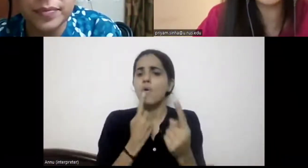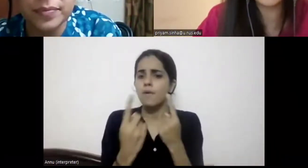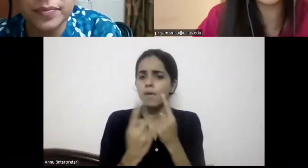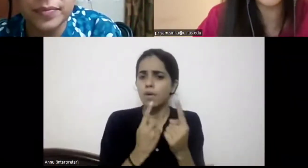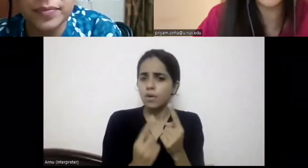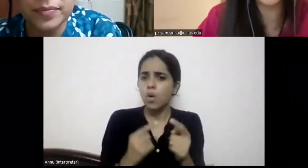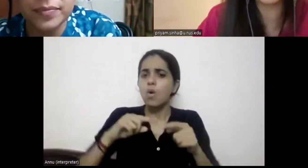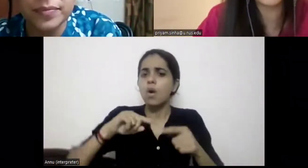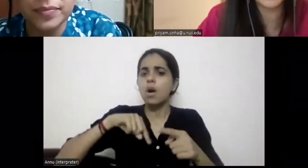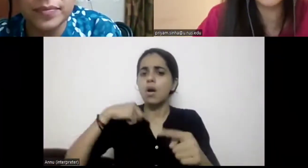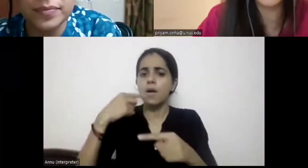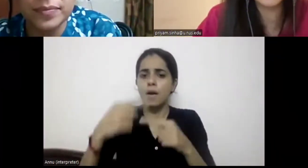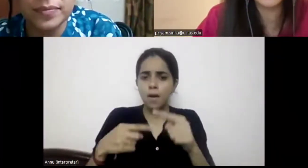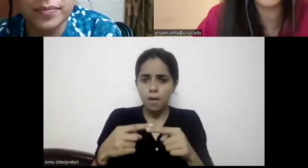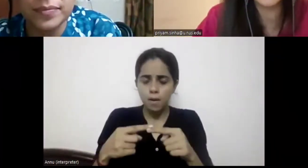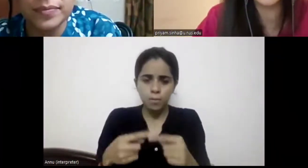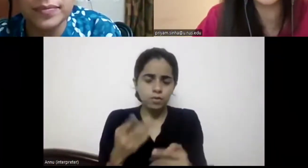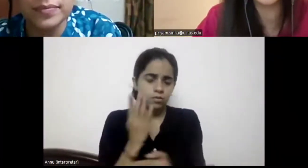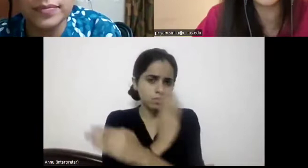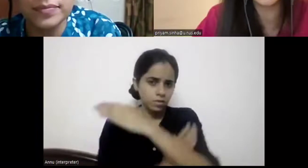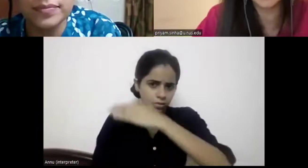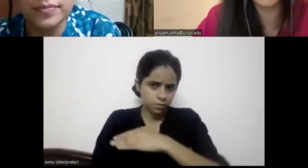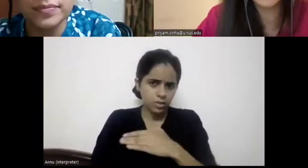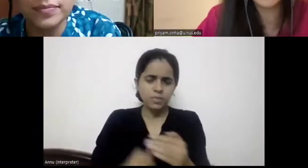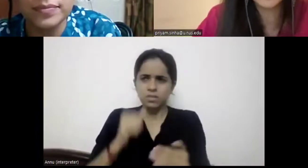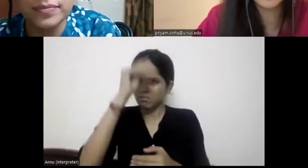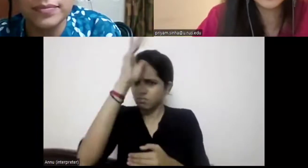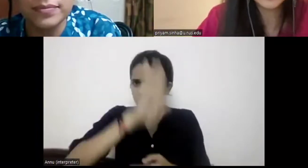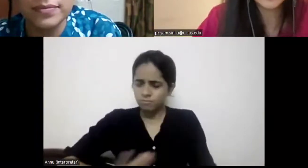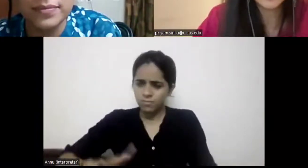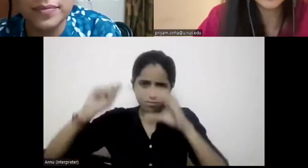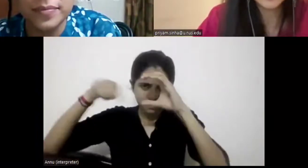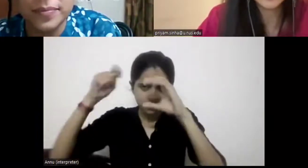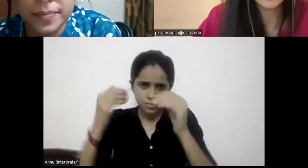in the representation of disability in Indian cinema?